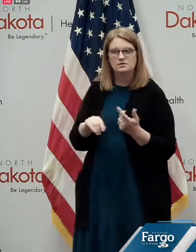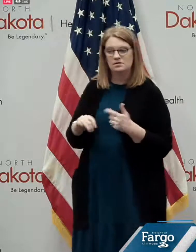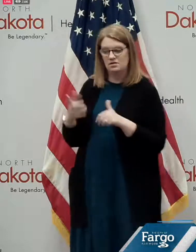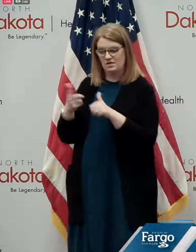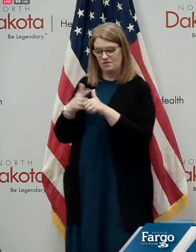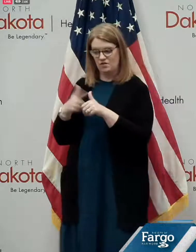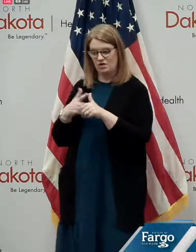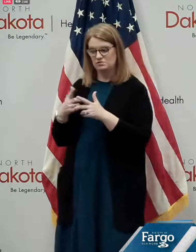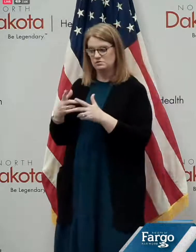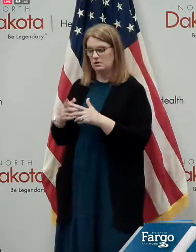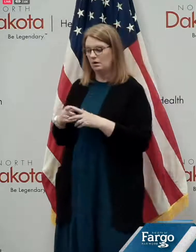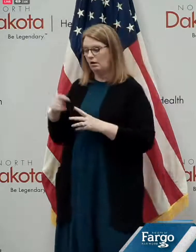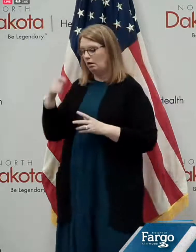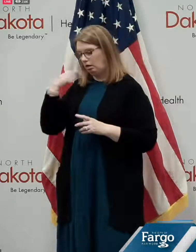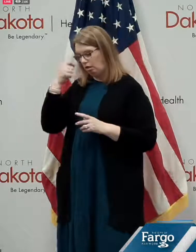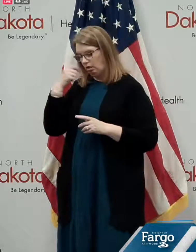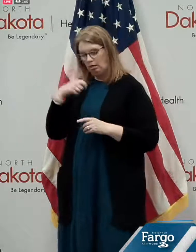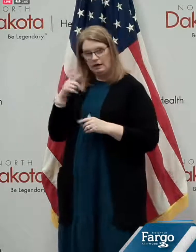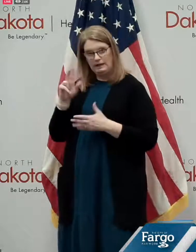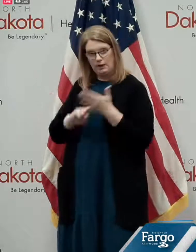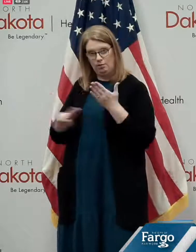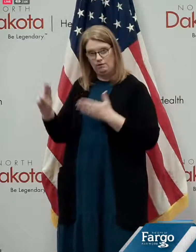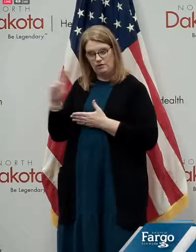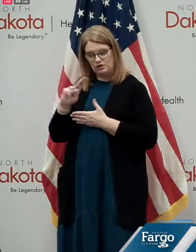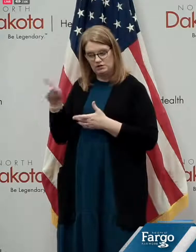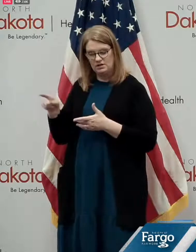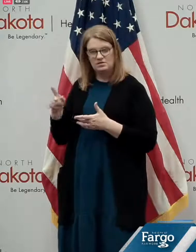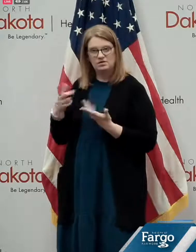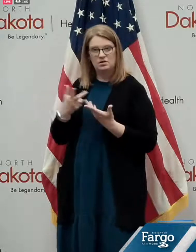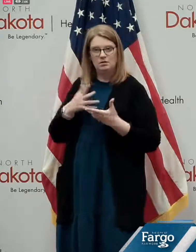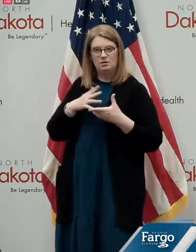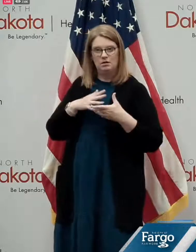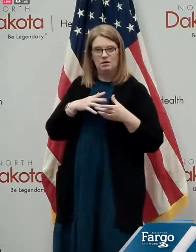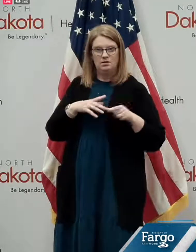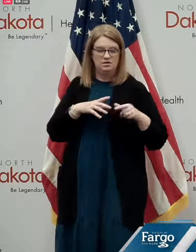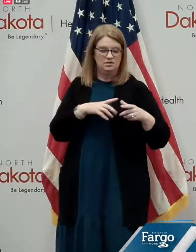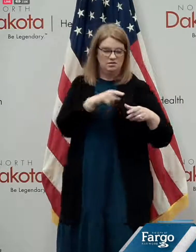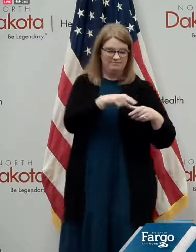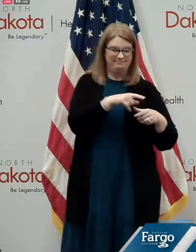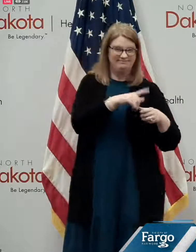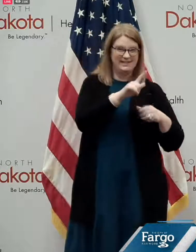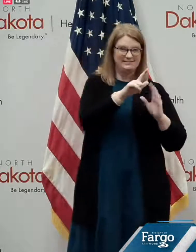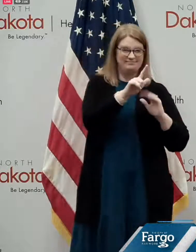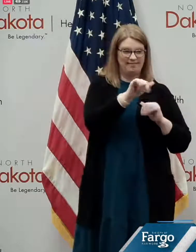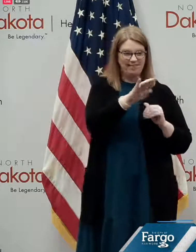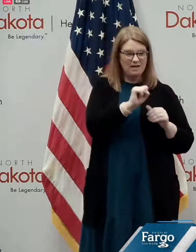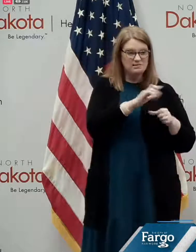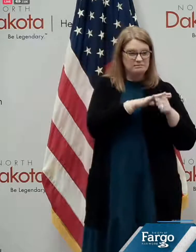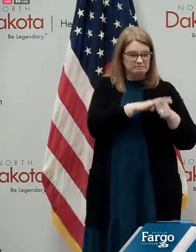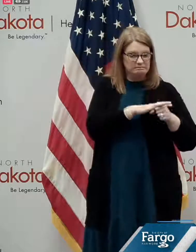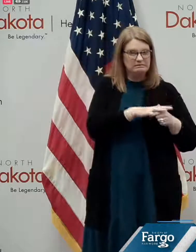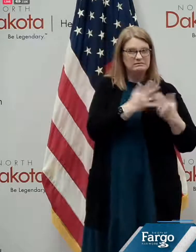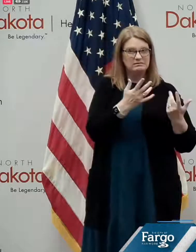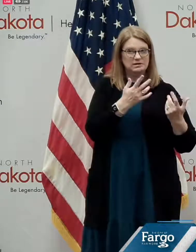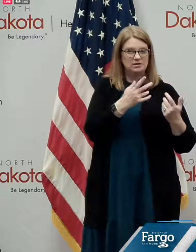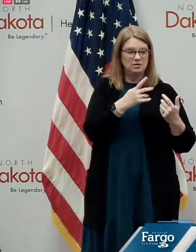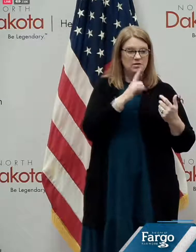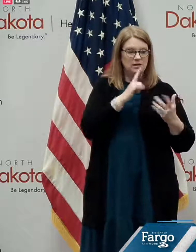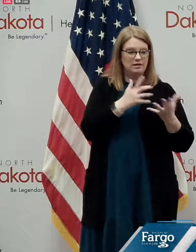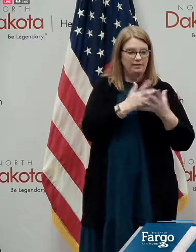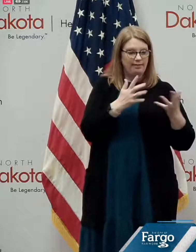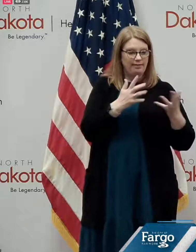some of the pressure off of our healthcare labs where they're trying to do diagnostic work versus where we're trying to do the surveillance. But as I said here today,